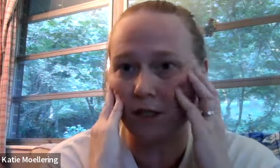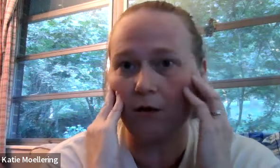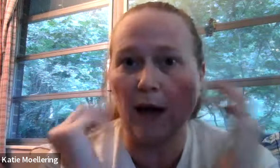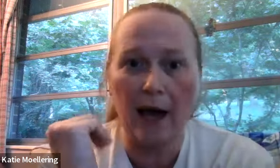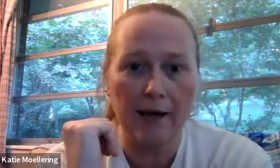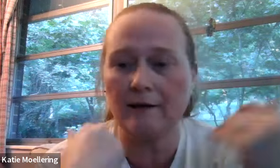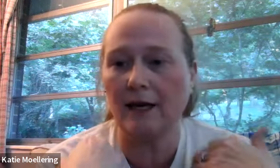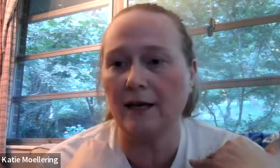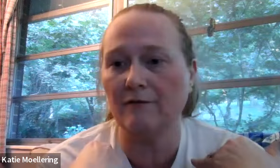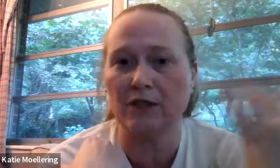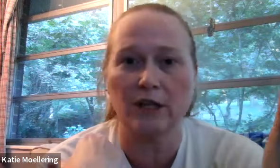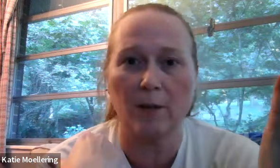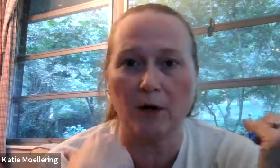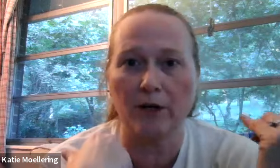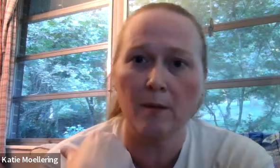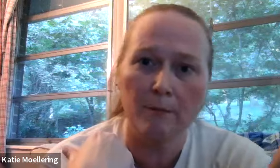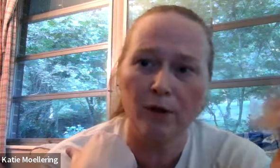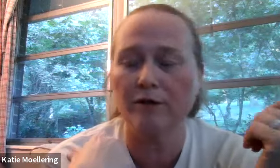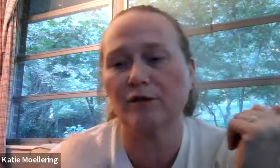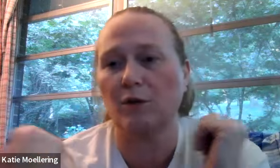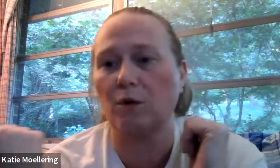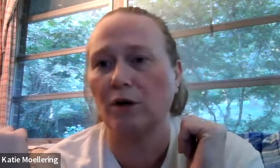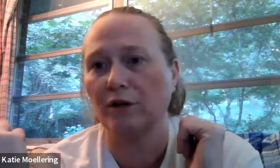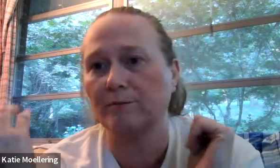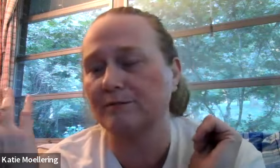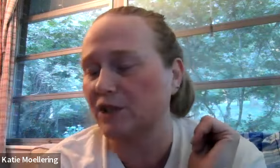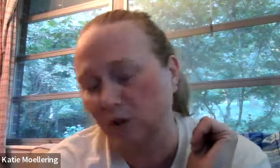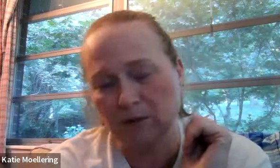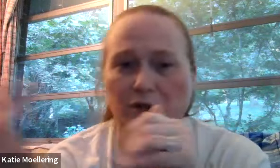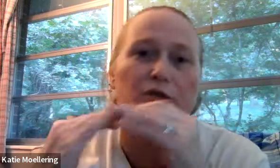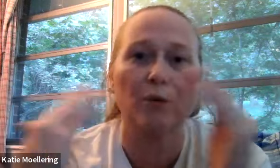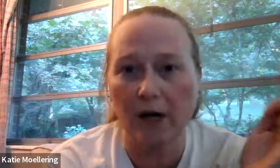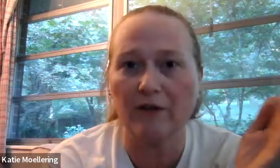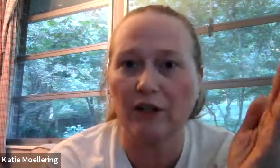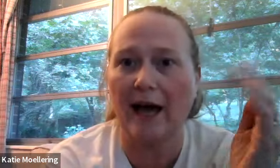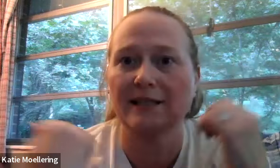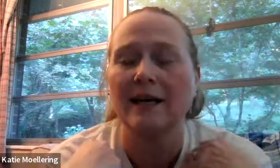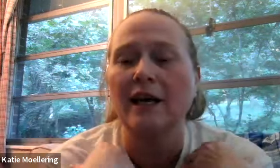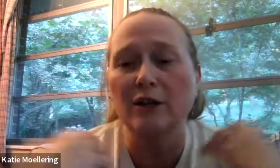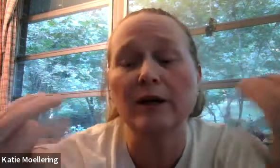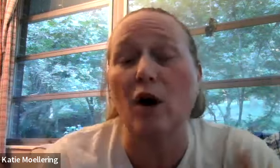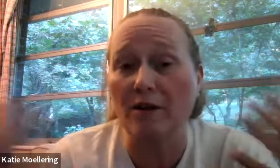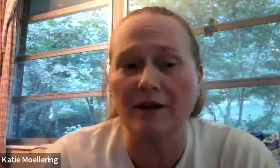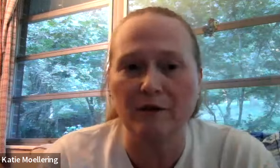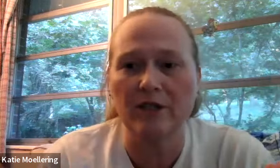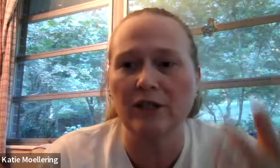to go back and freshen up on numbers or descriptors or whatever class, you'll have all that information